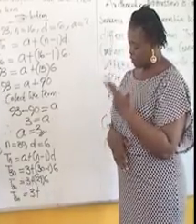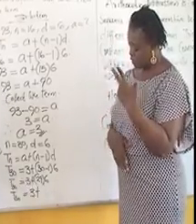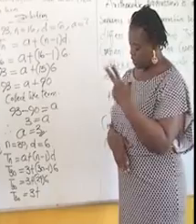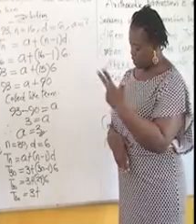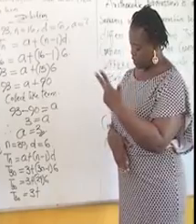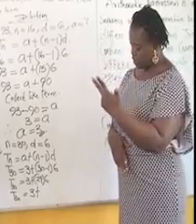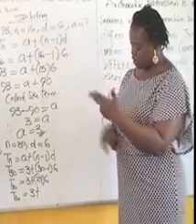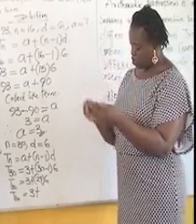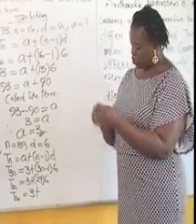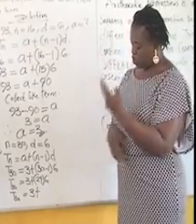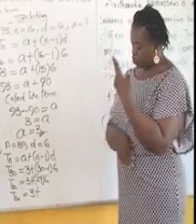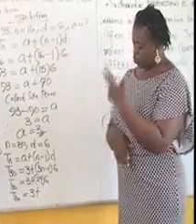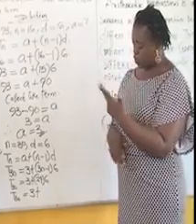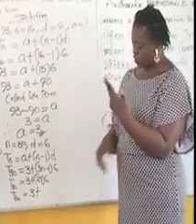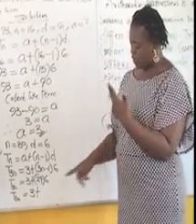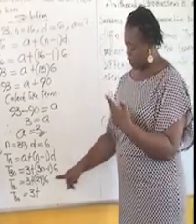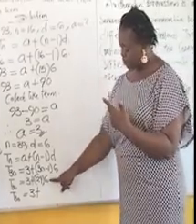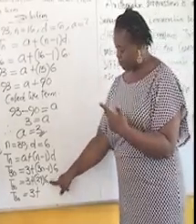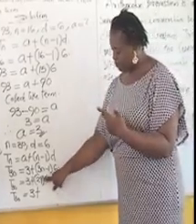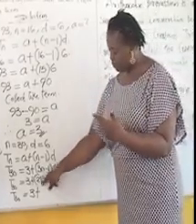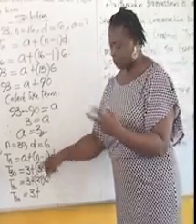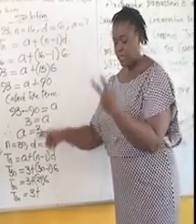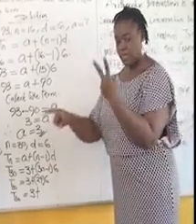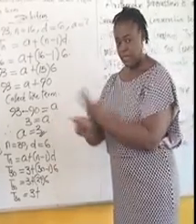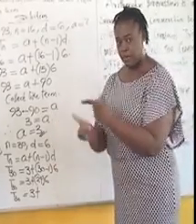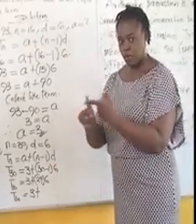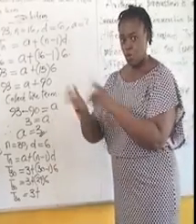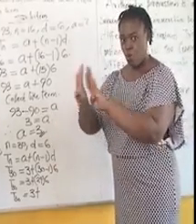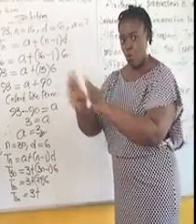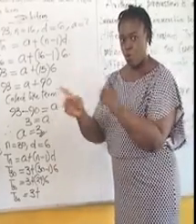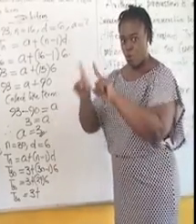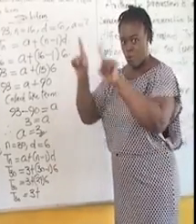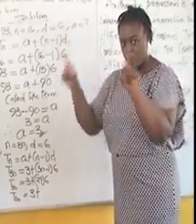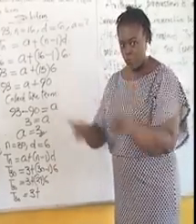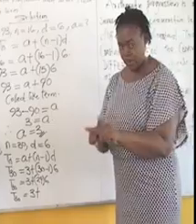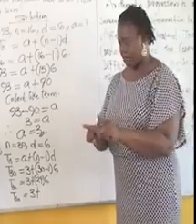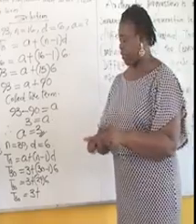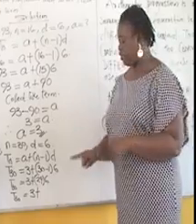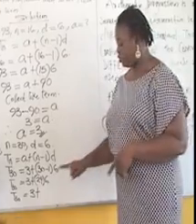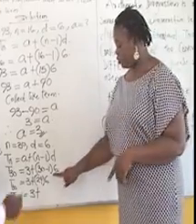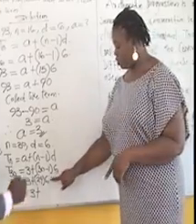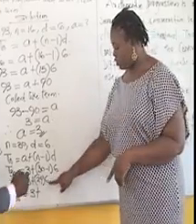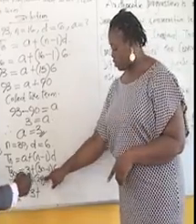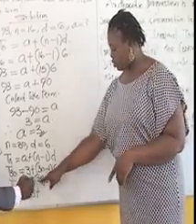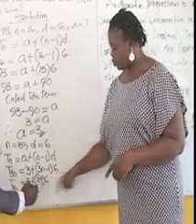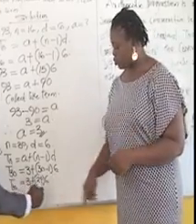plus 29 times 6. 29 times 6. What do we have?